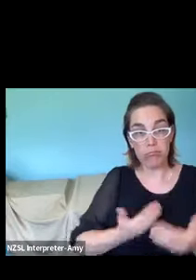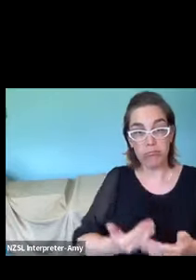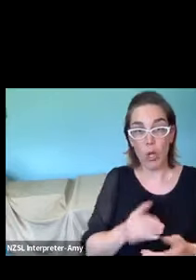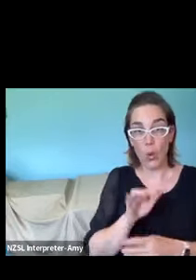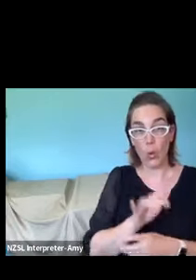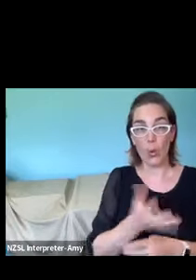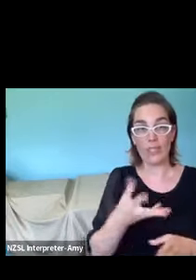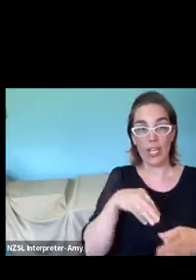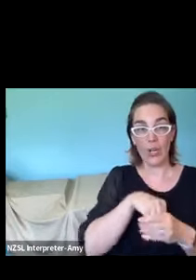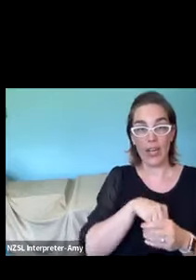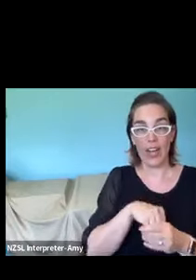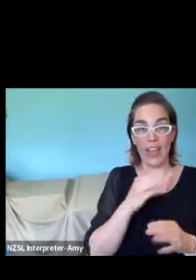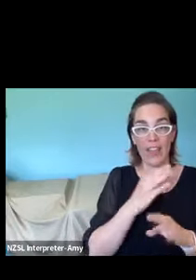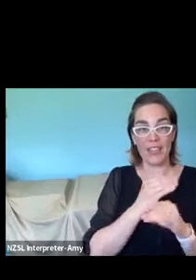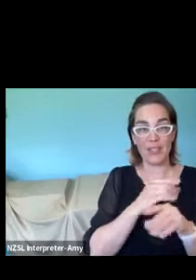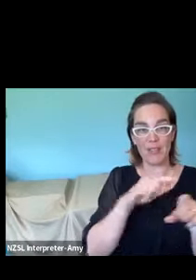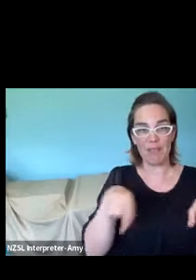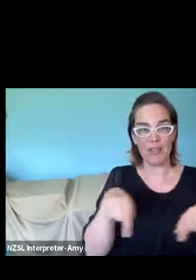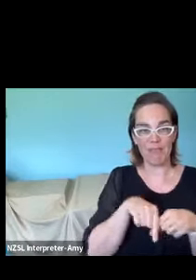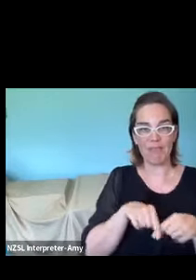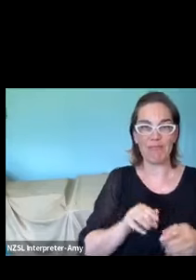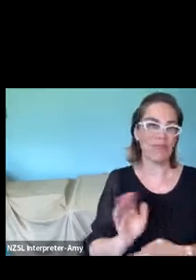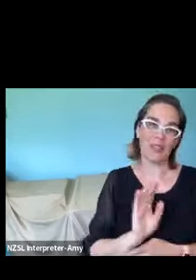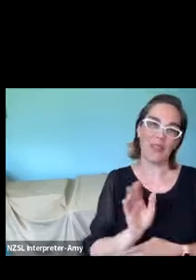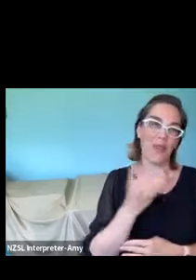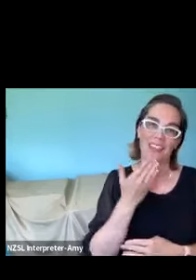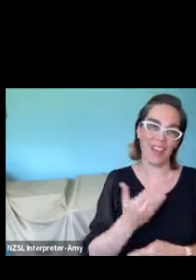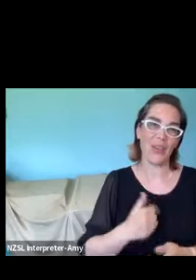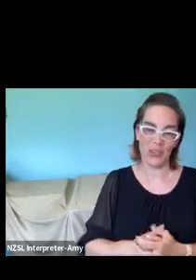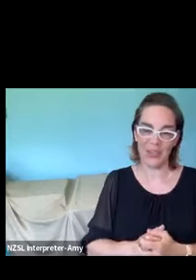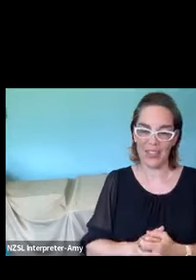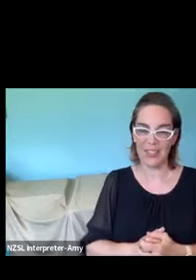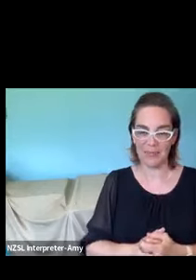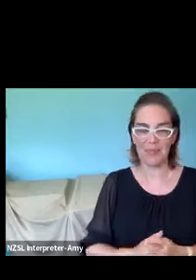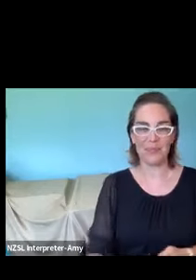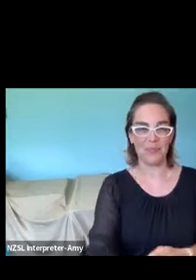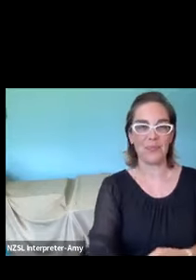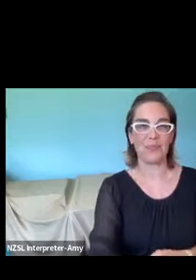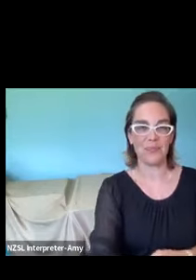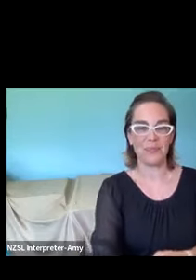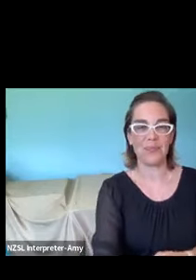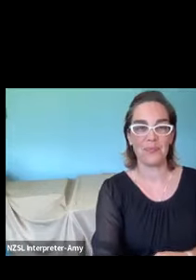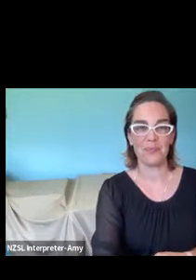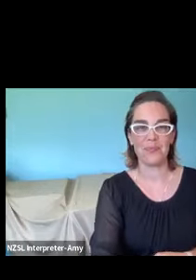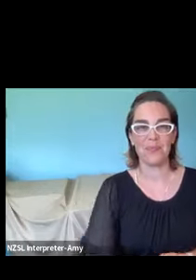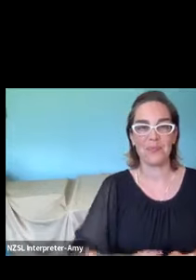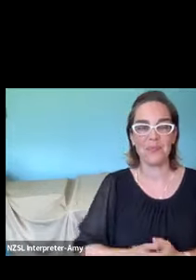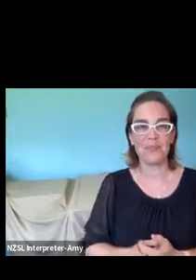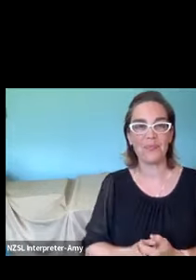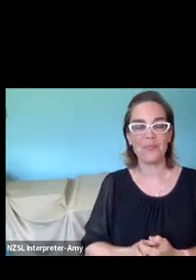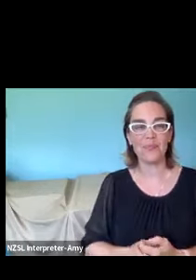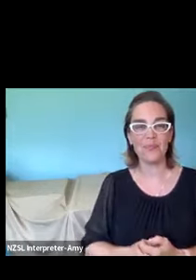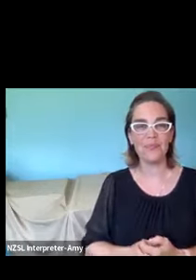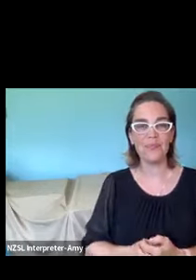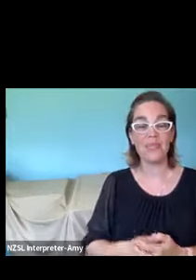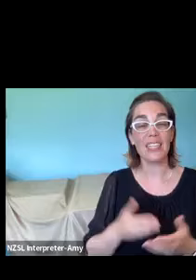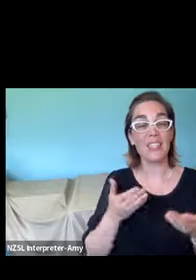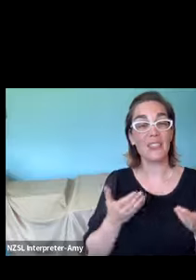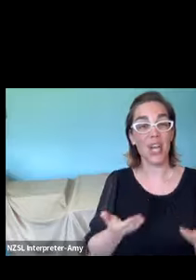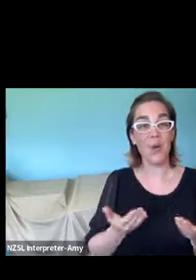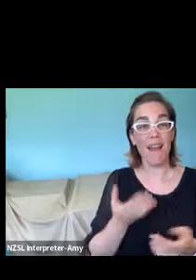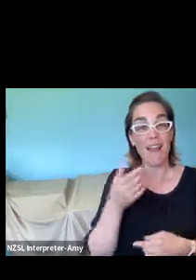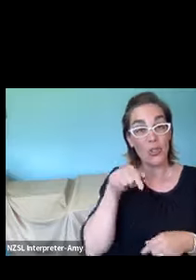room? No, I don't require one. Great. So we have you here for